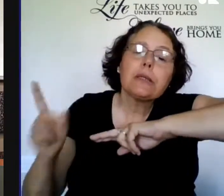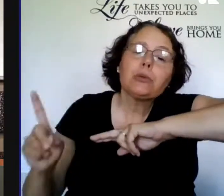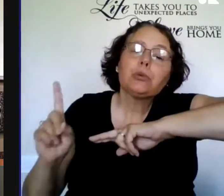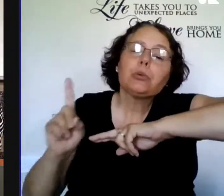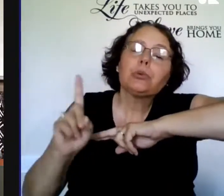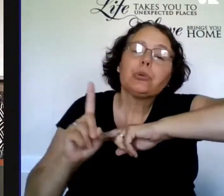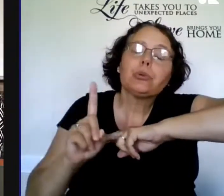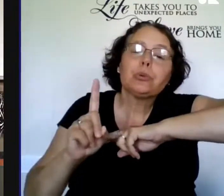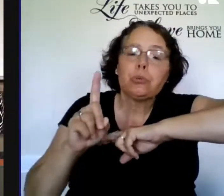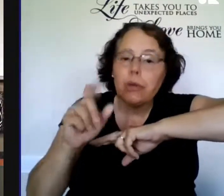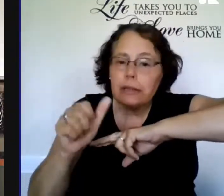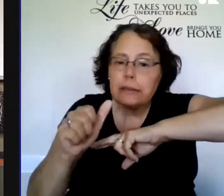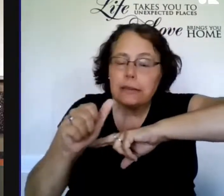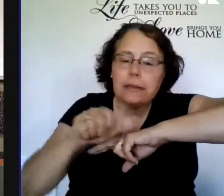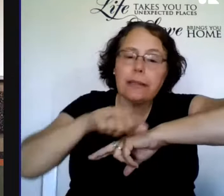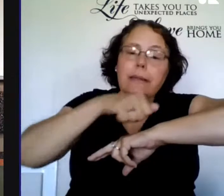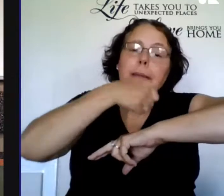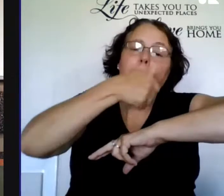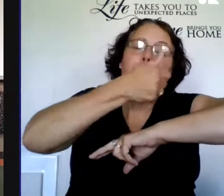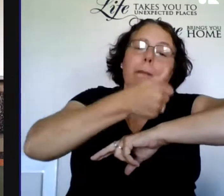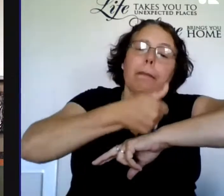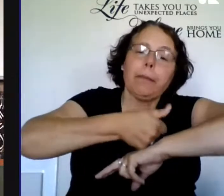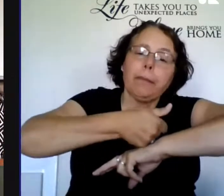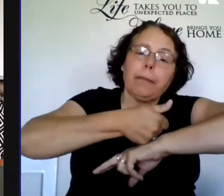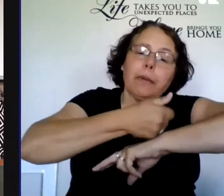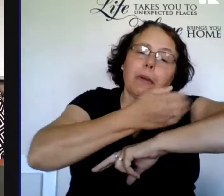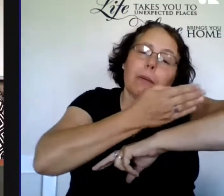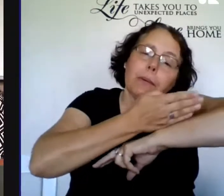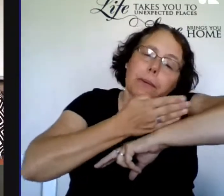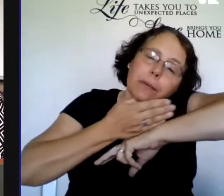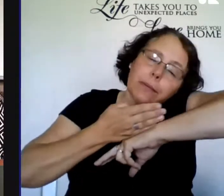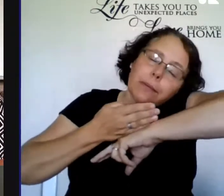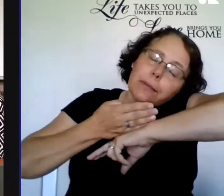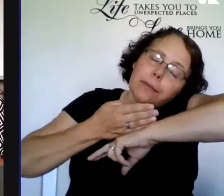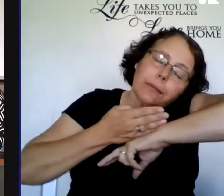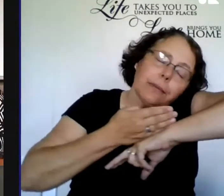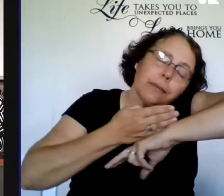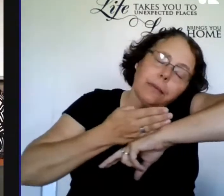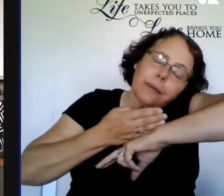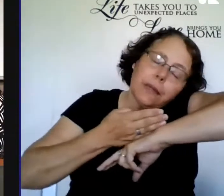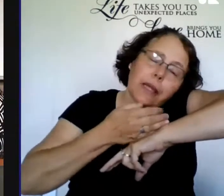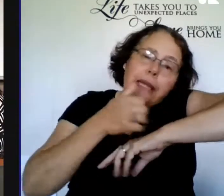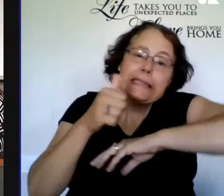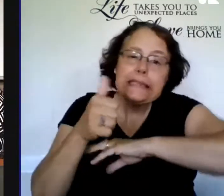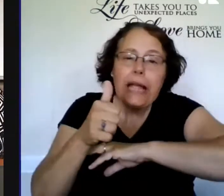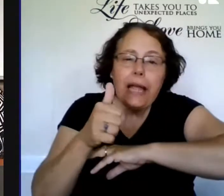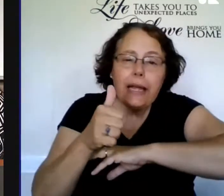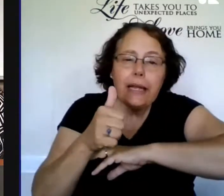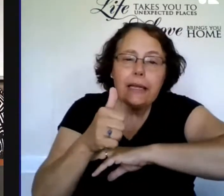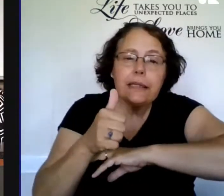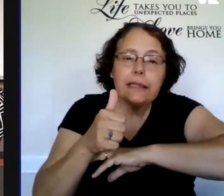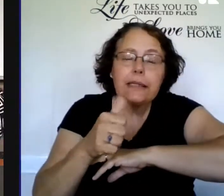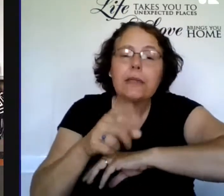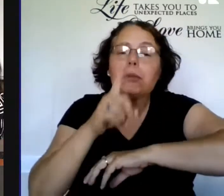head. 10 tiny babies without a peep.